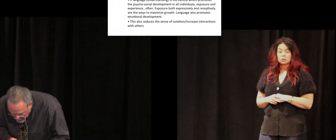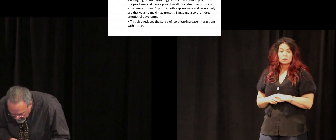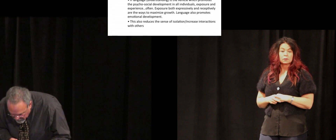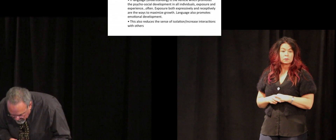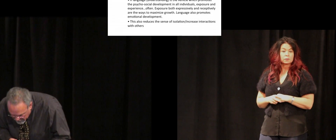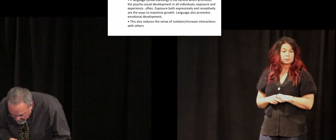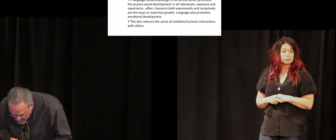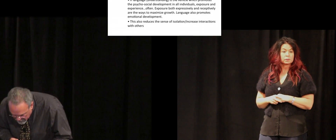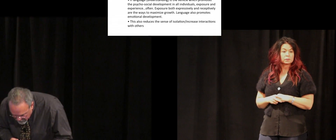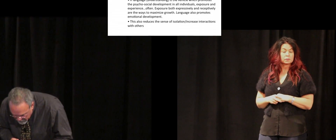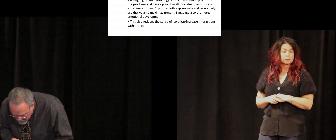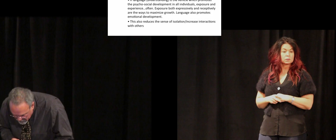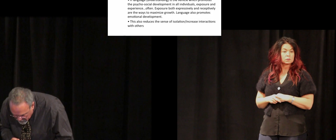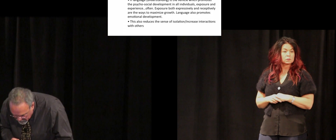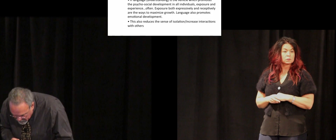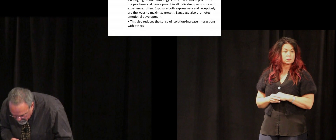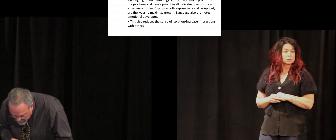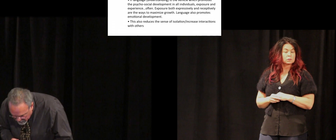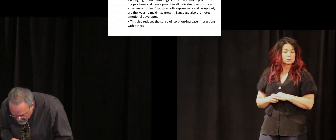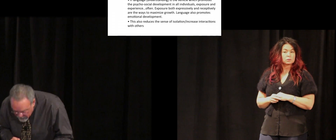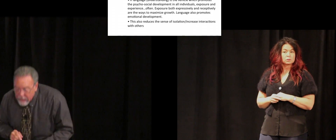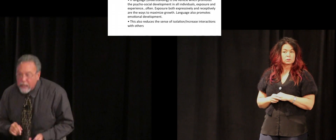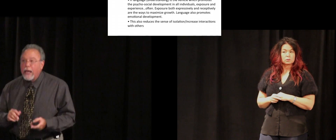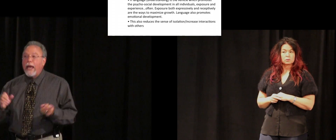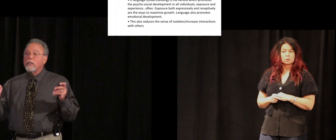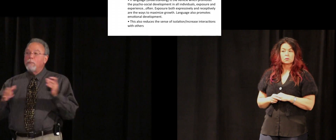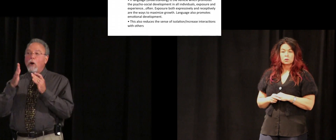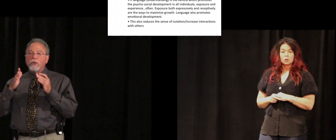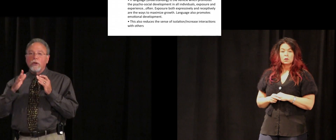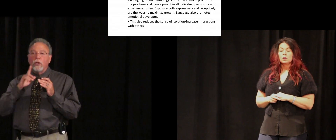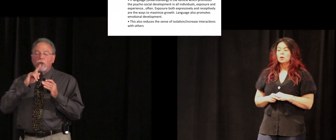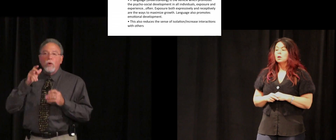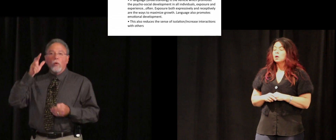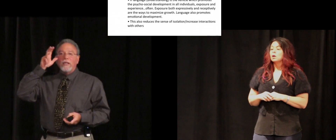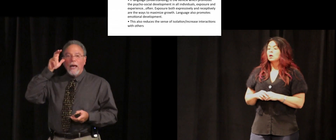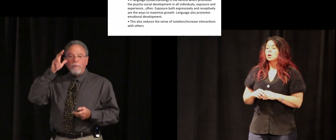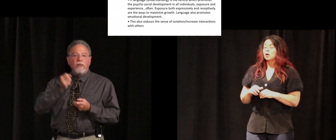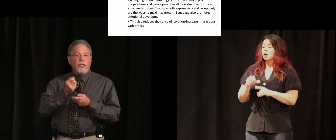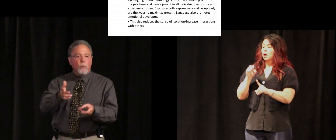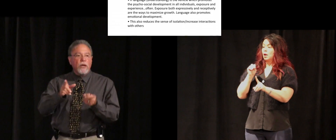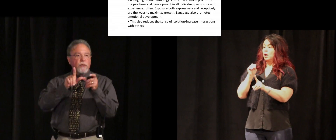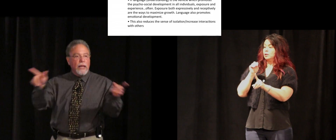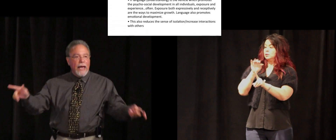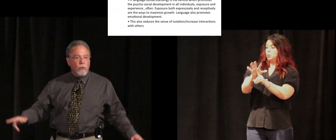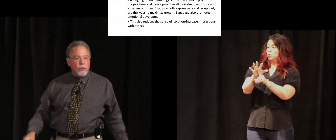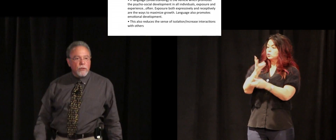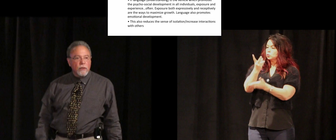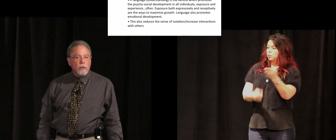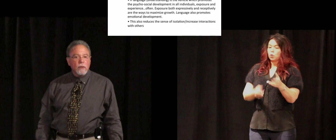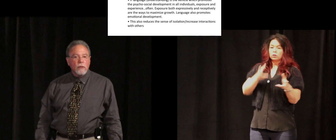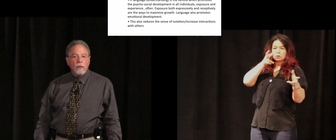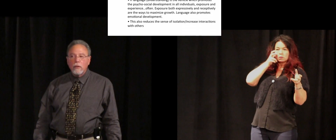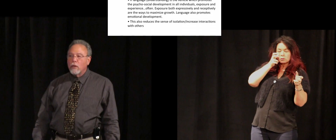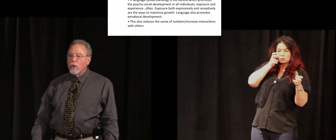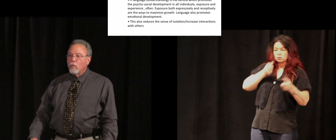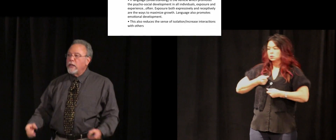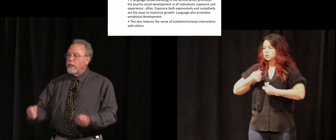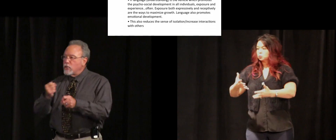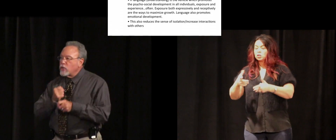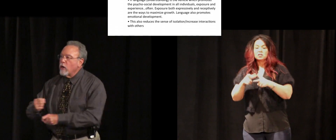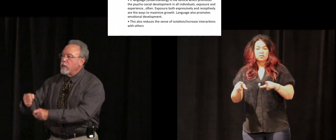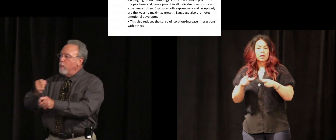Yeah, and we see, especially teenagers' behavior and aggressive behavior, as they need to be punished. Now, I'm not going to put up with that